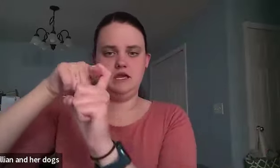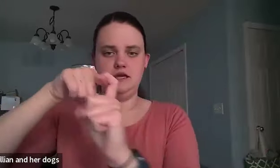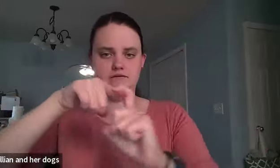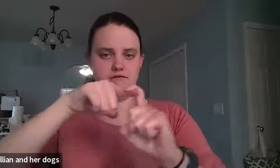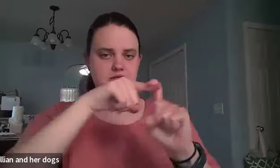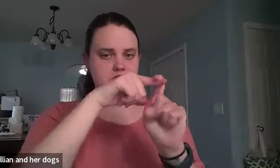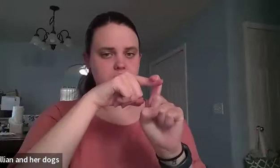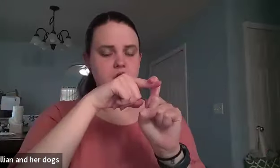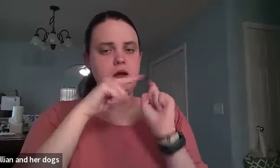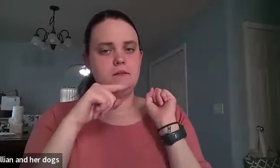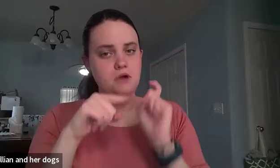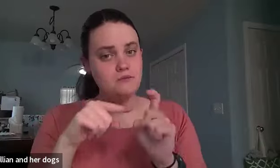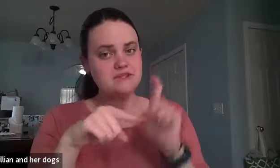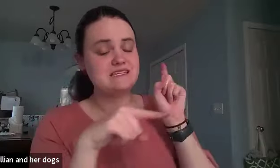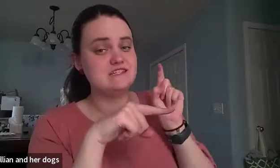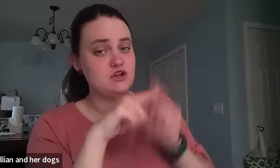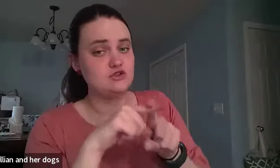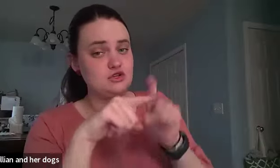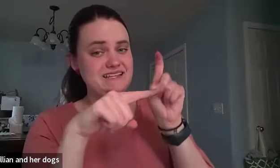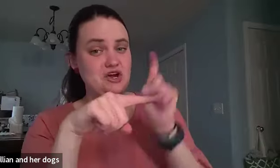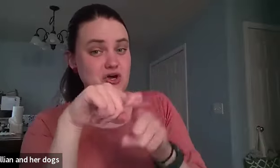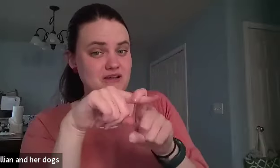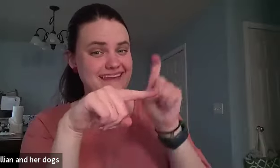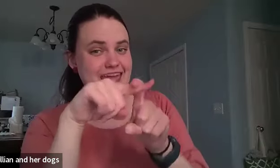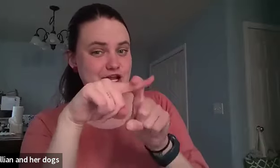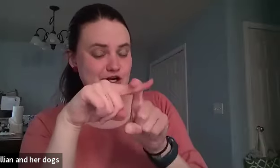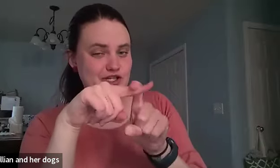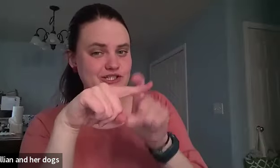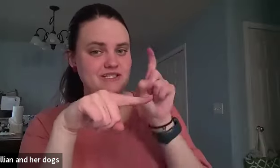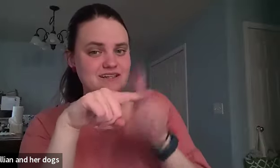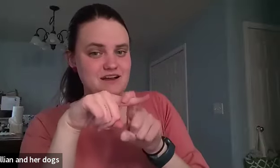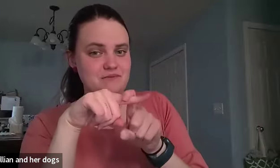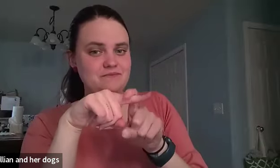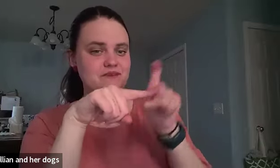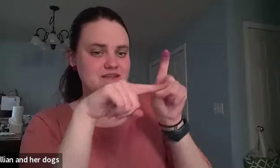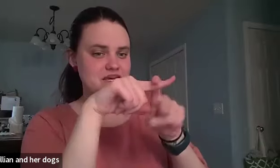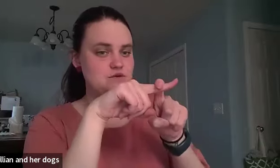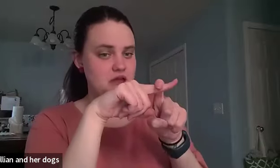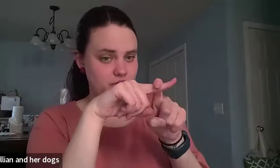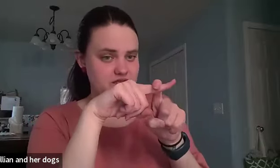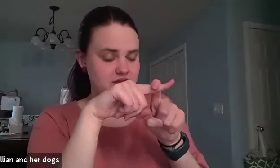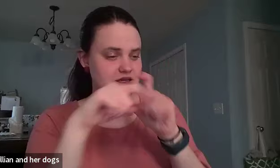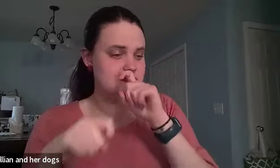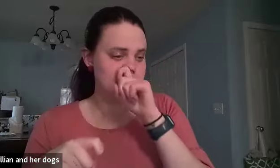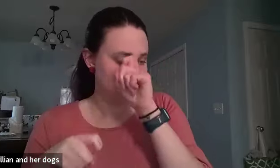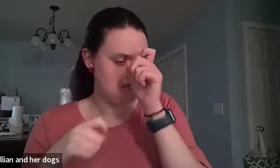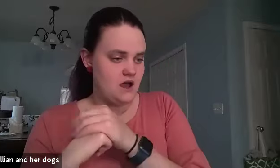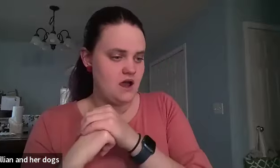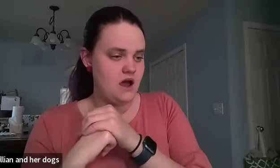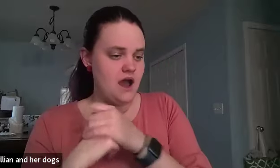hang it down. The problem with this is this also looks like hook, like hanger. Because that's what that sign is.